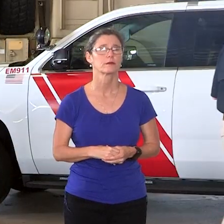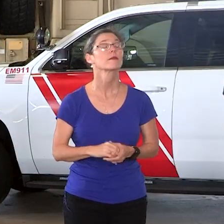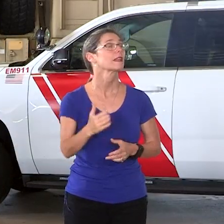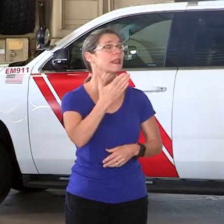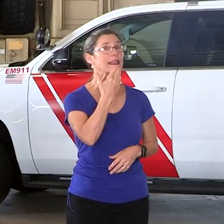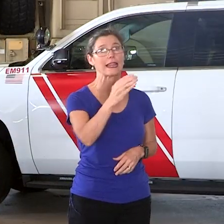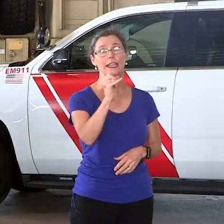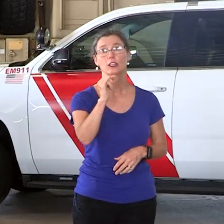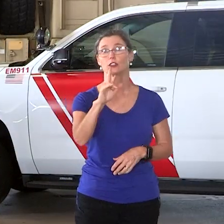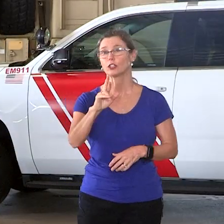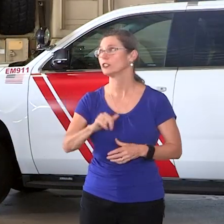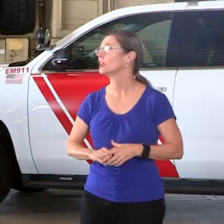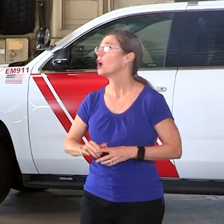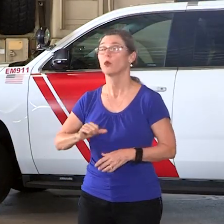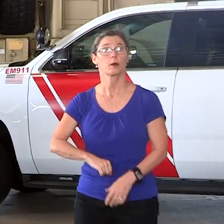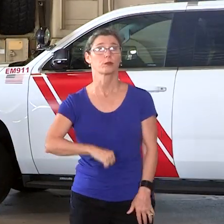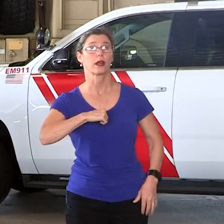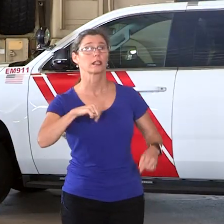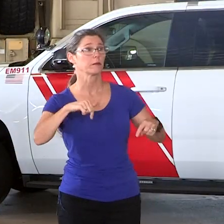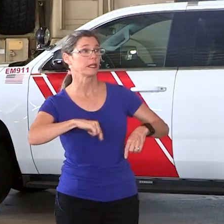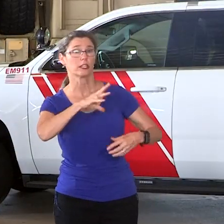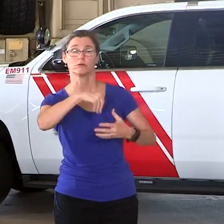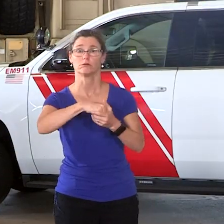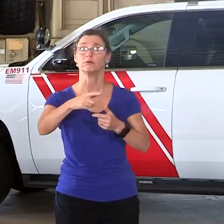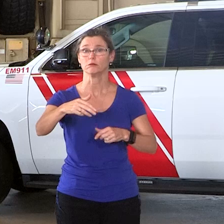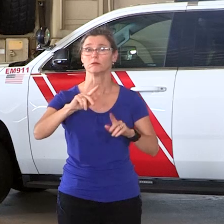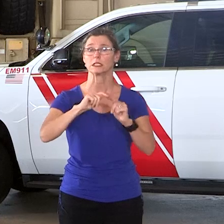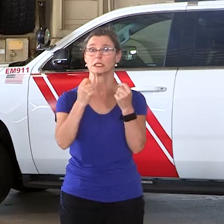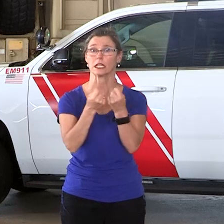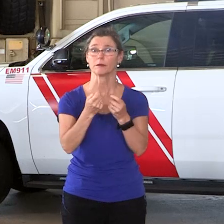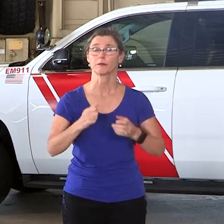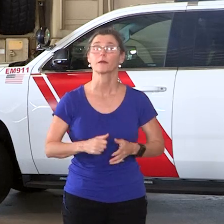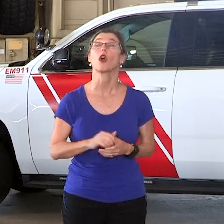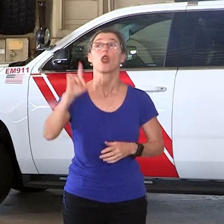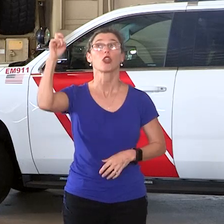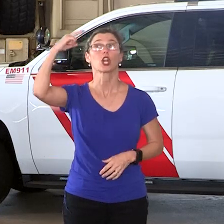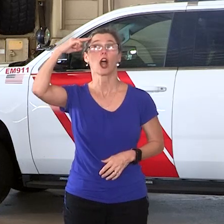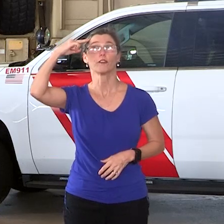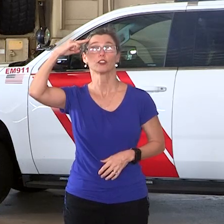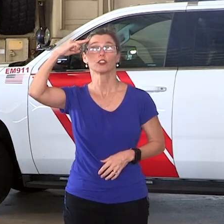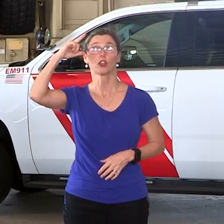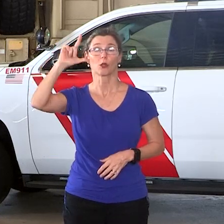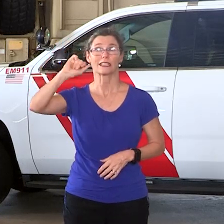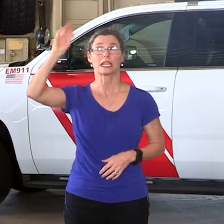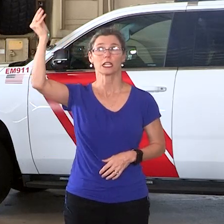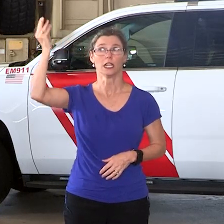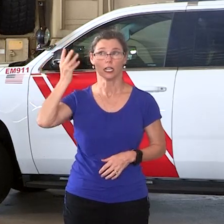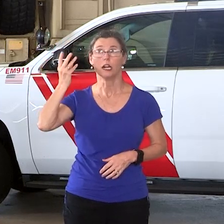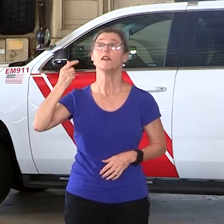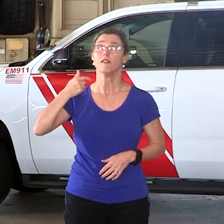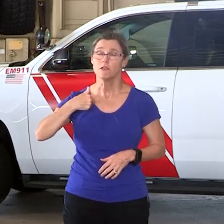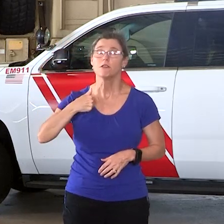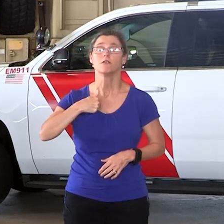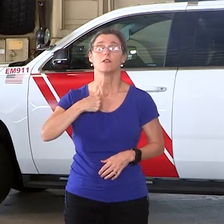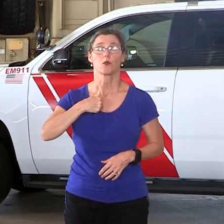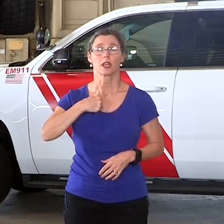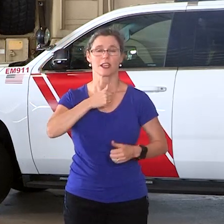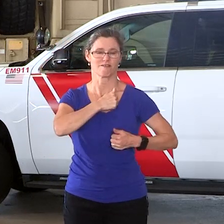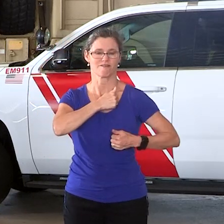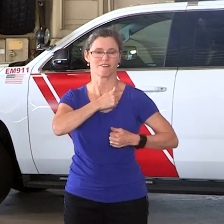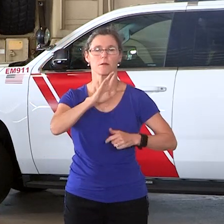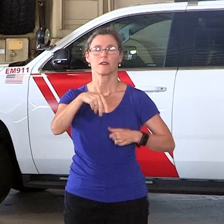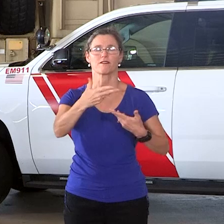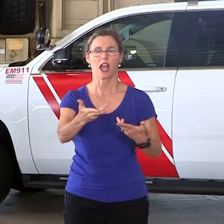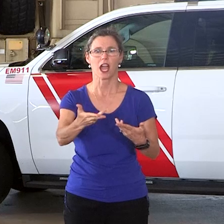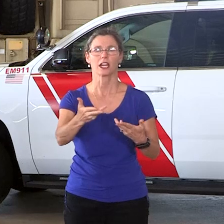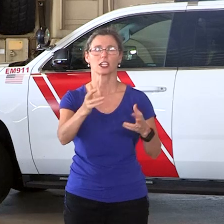Thank you, sir. We're proud to be here as part of the team. At the direction of the governor, the Louisiana National Guard is providing trained and ready soldiers and